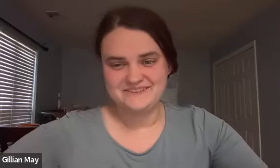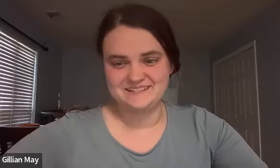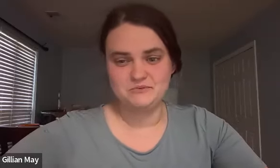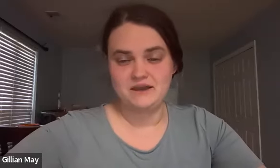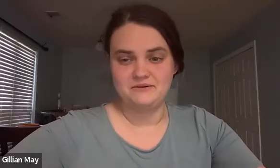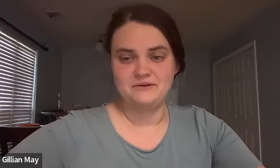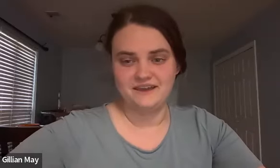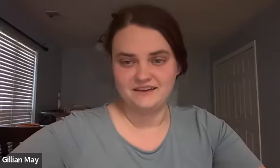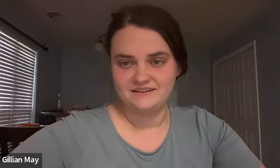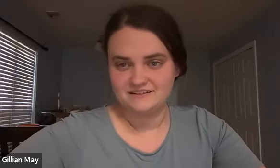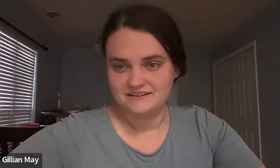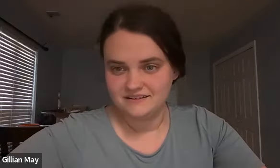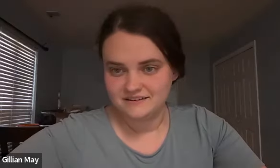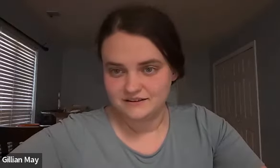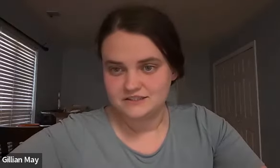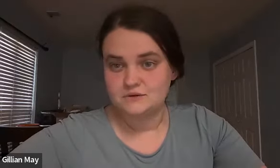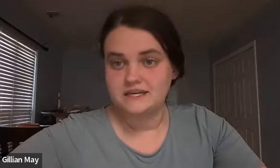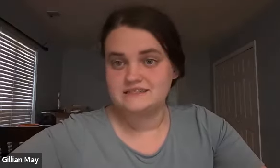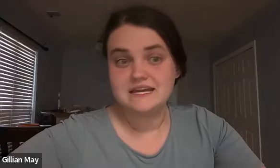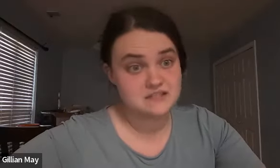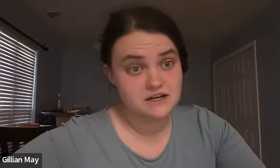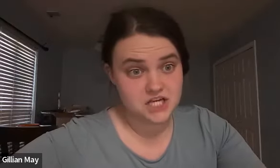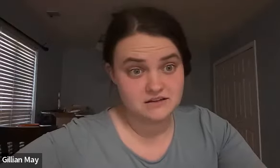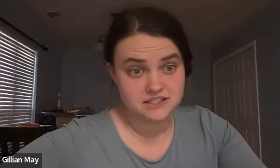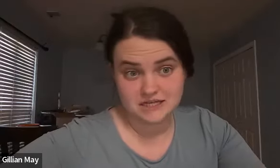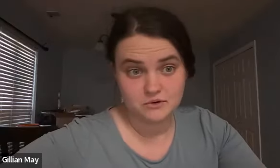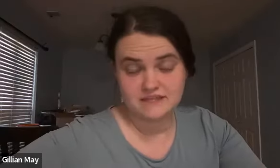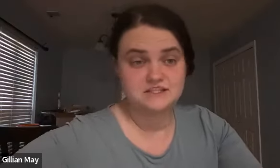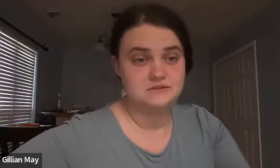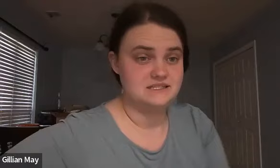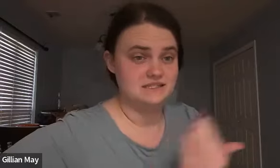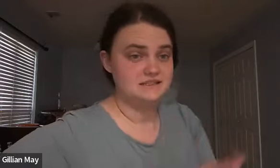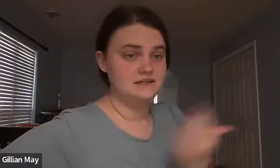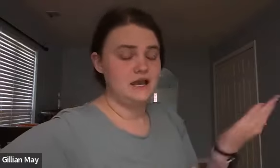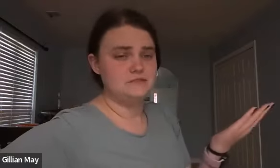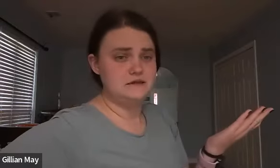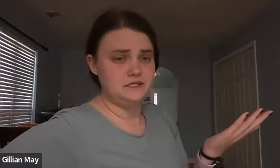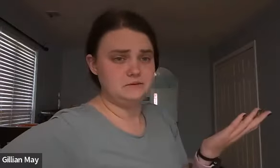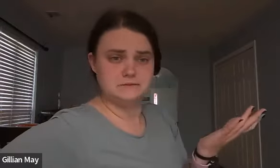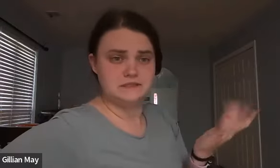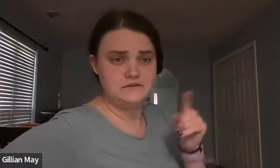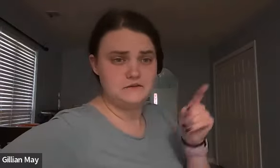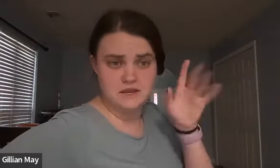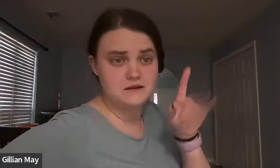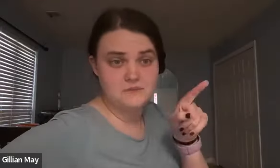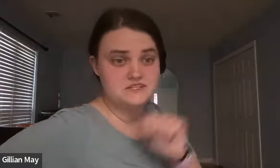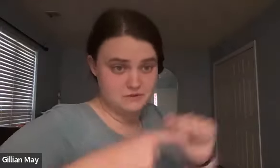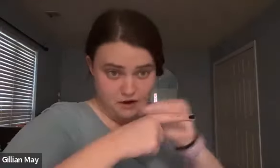Perfect. Wow. Okay. So I guess that is not a challenge anymore. That's too easy. I'm telling you, either the married couples have been